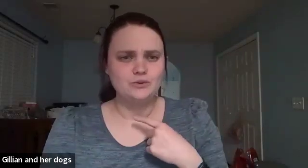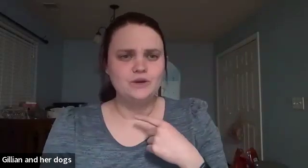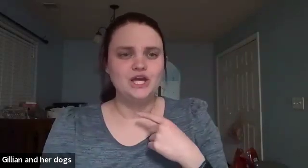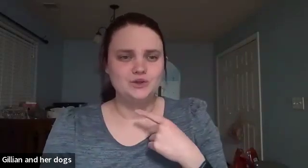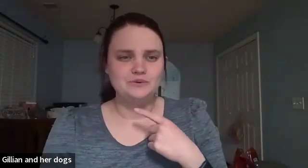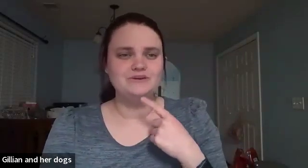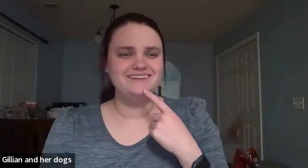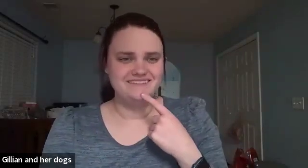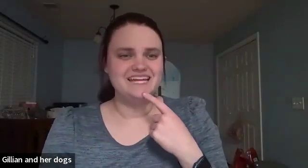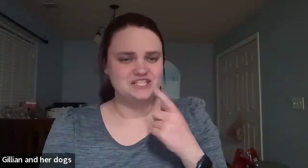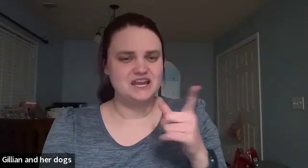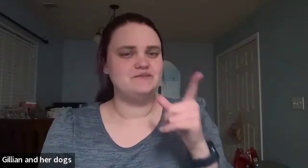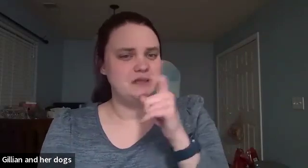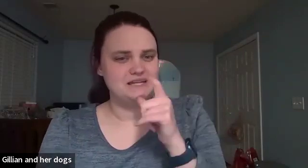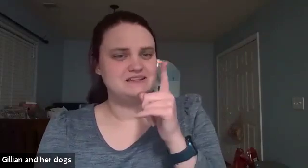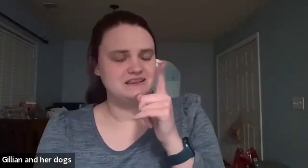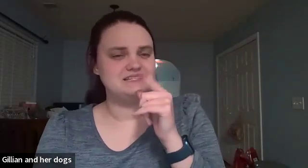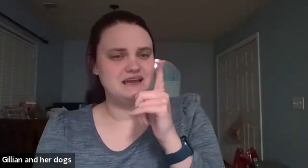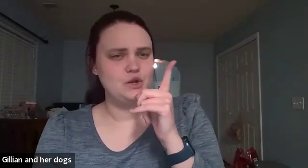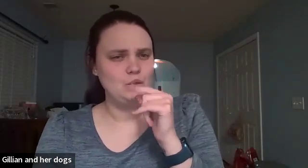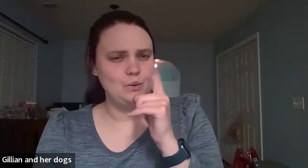who, that it's just kind of applied to the sign who.